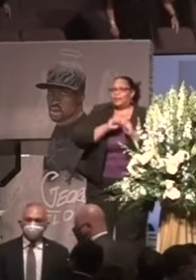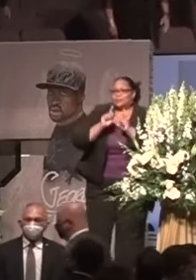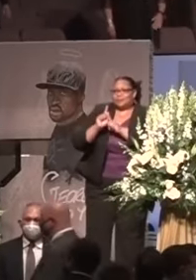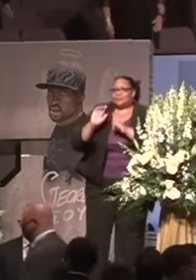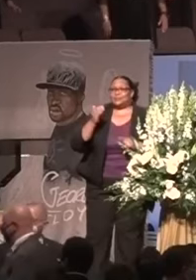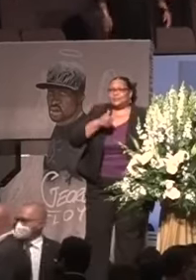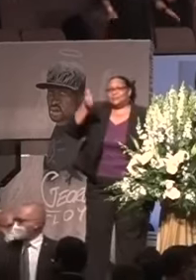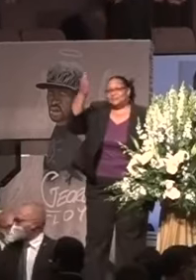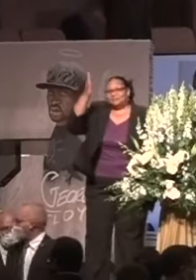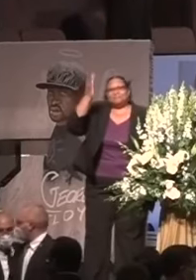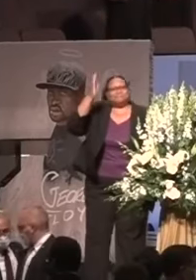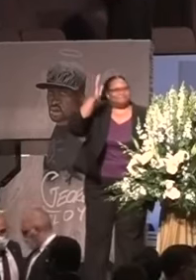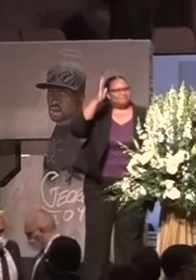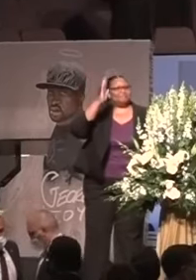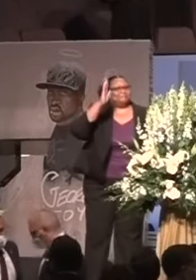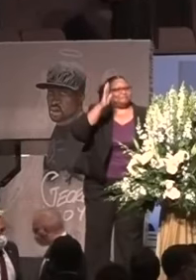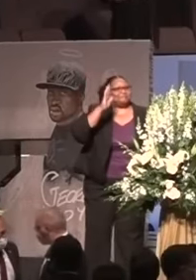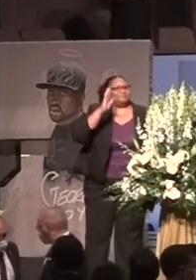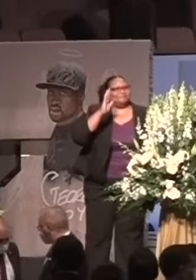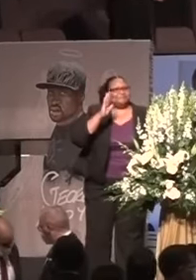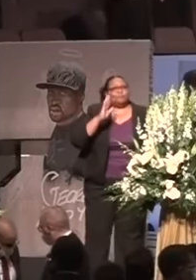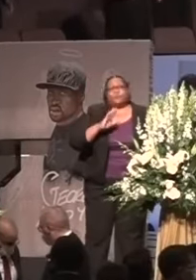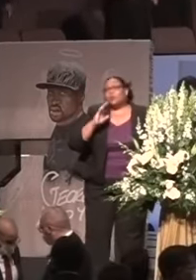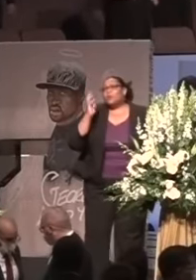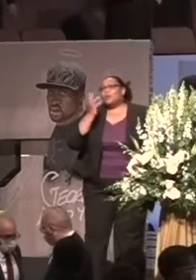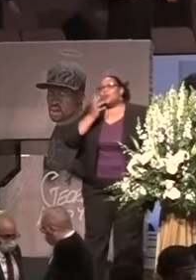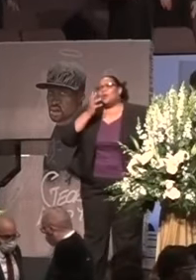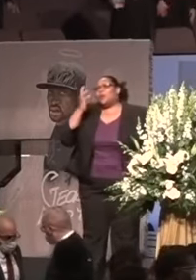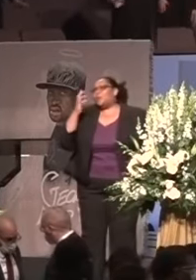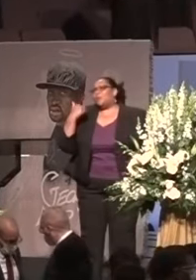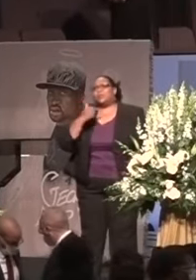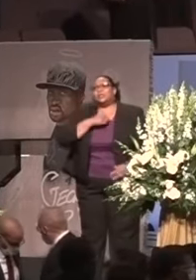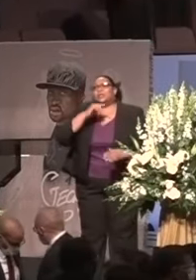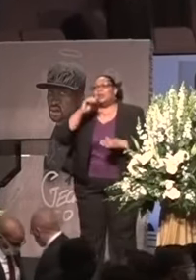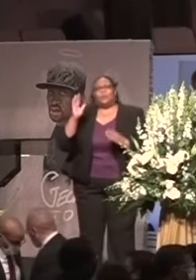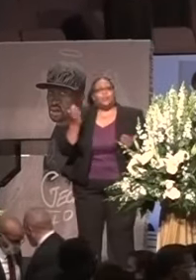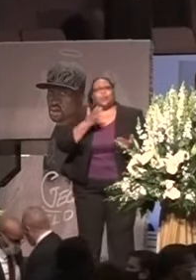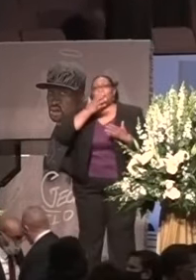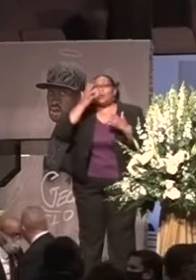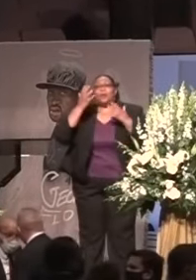nobody like our God. So we sing